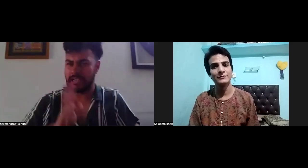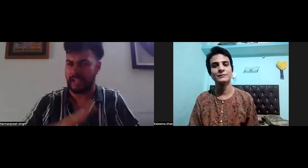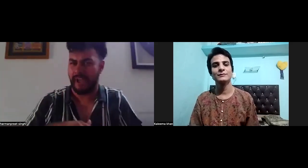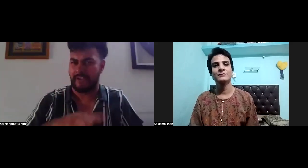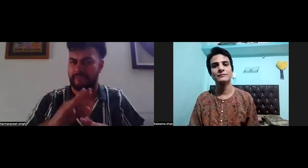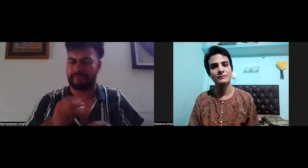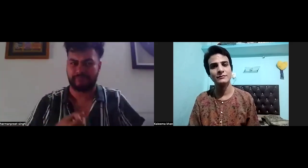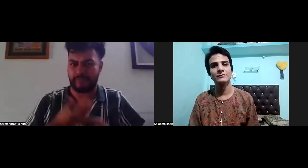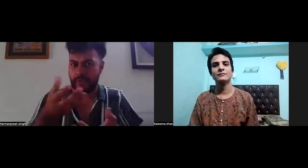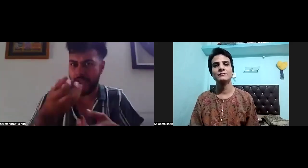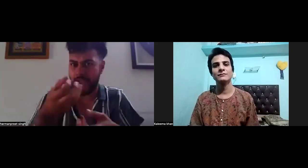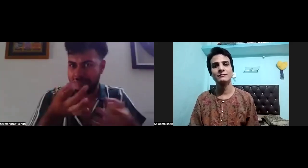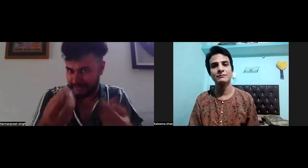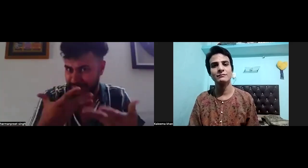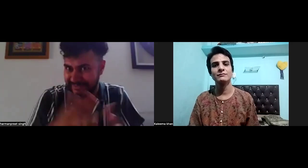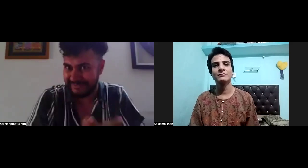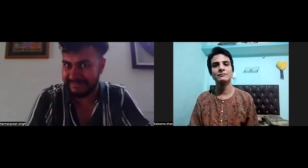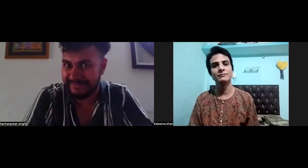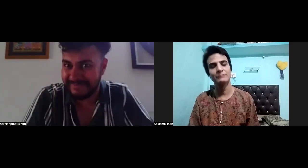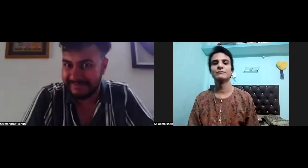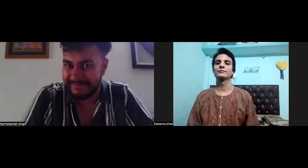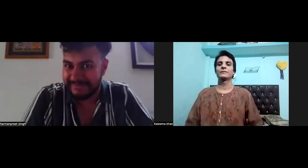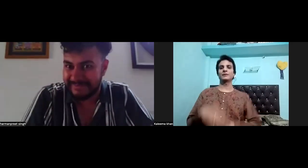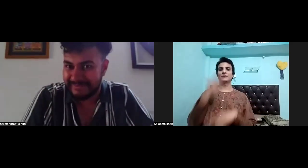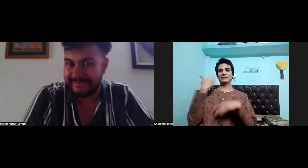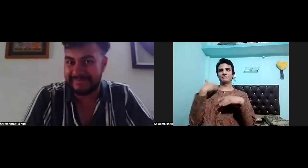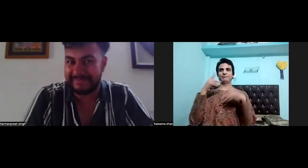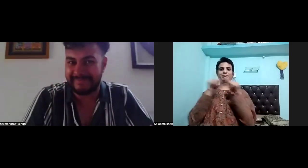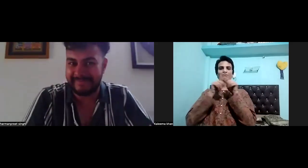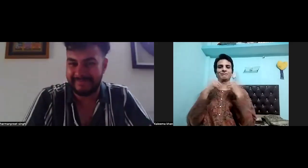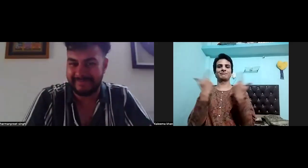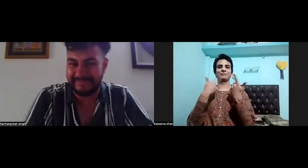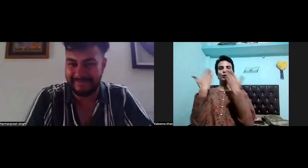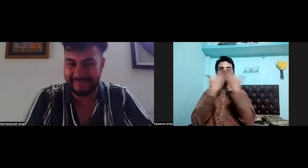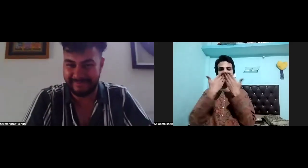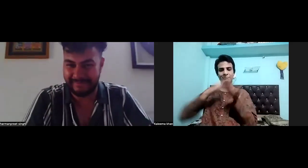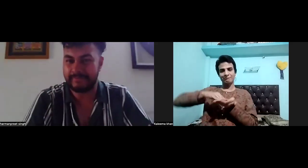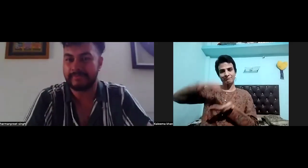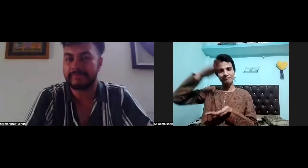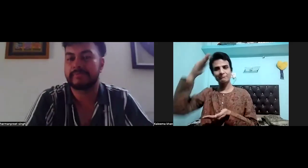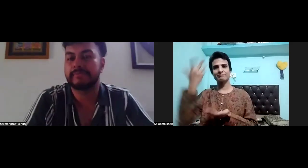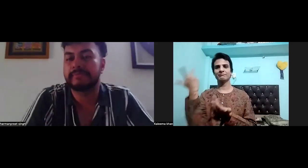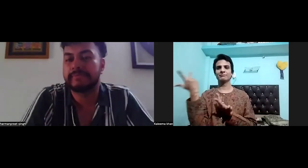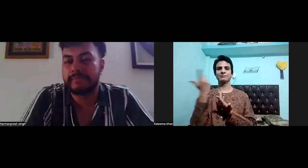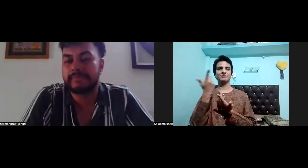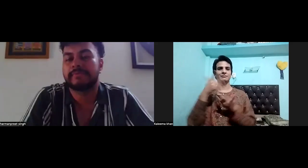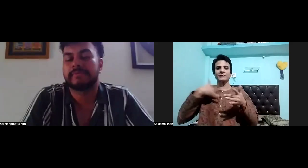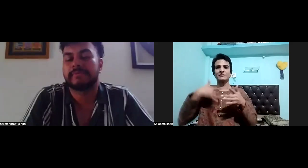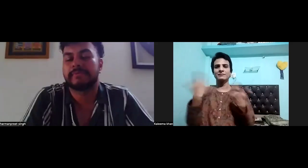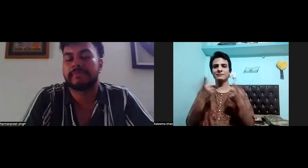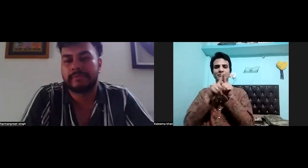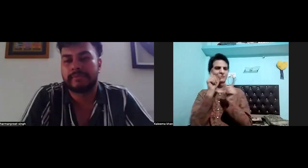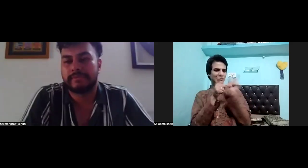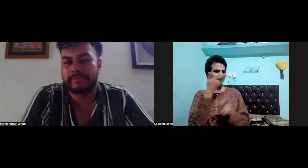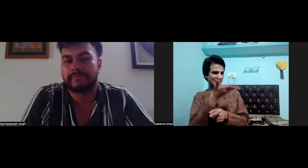So how has being deaf and a person who identifies as an